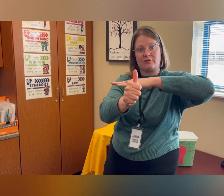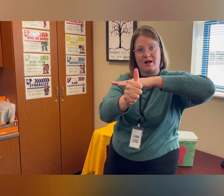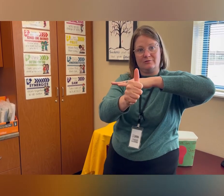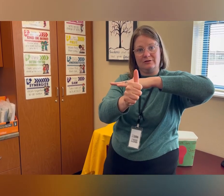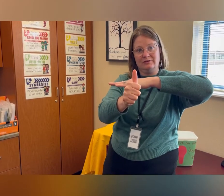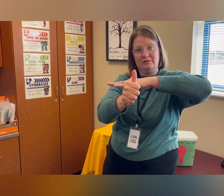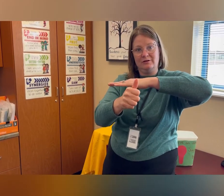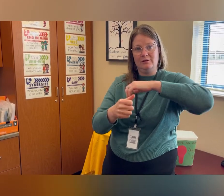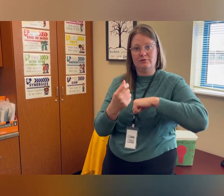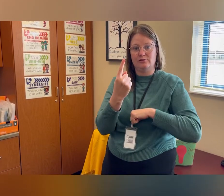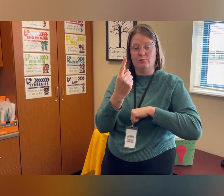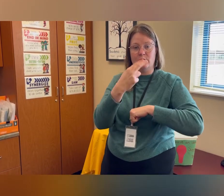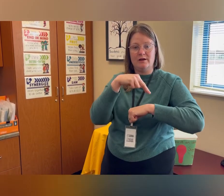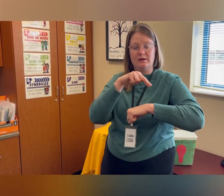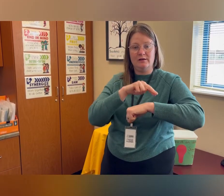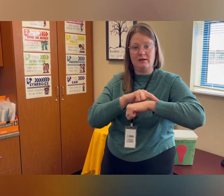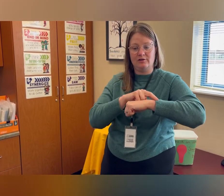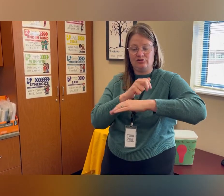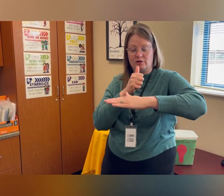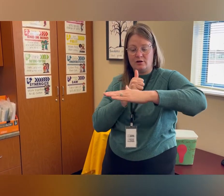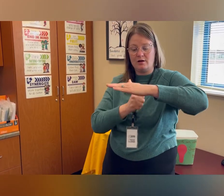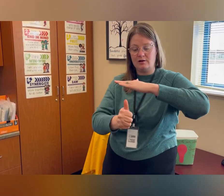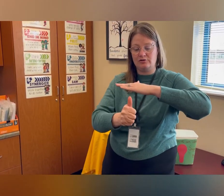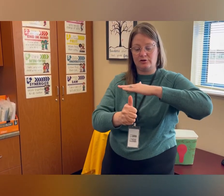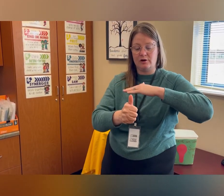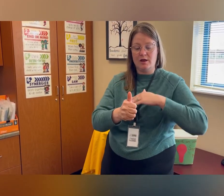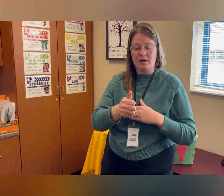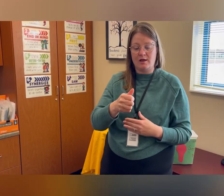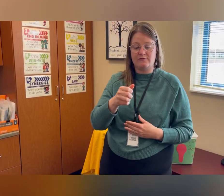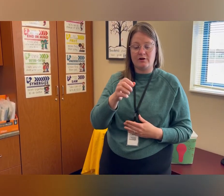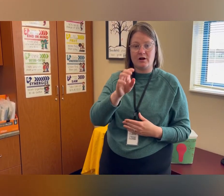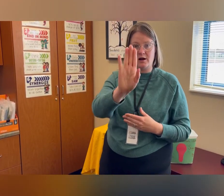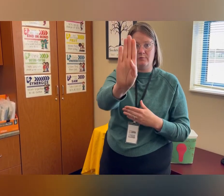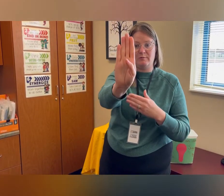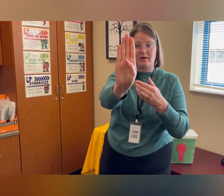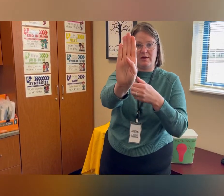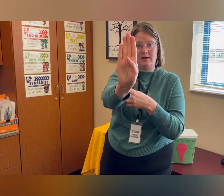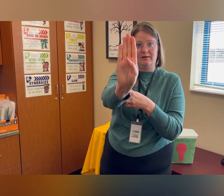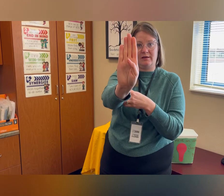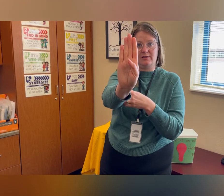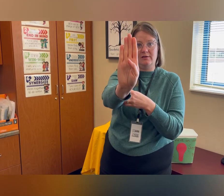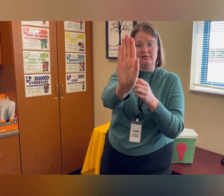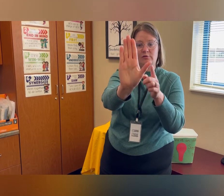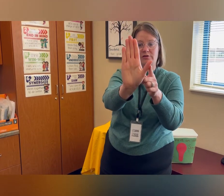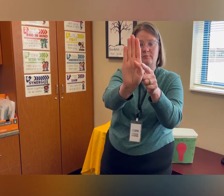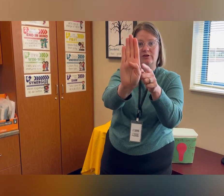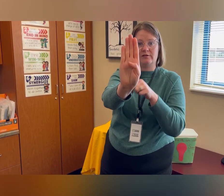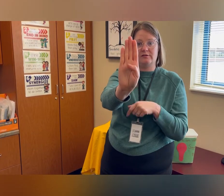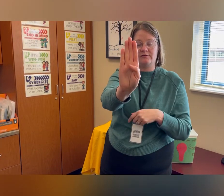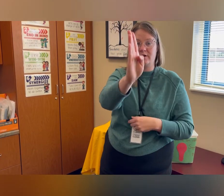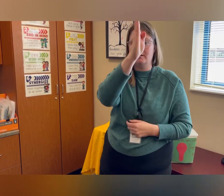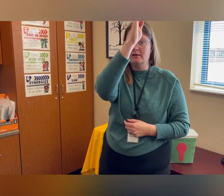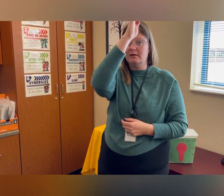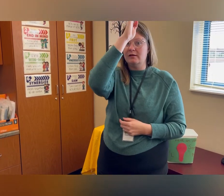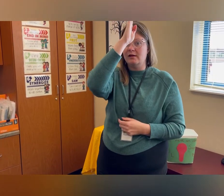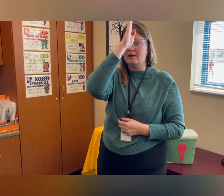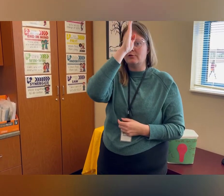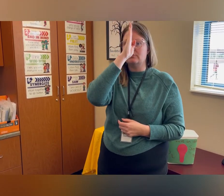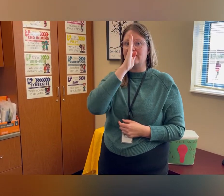underground. So one nation under. And for God, we make a hand like this. Your thumb tucks in front and it goes down